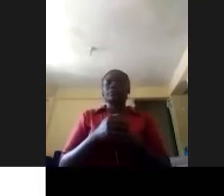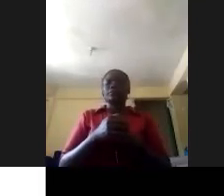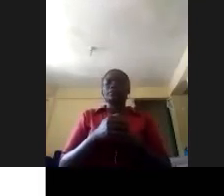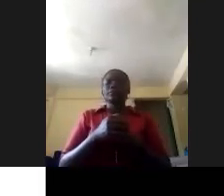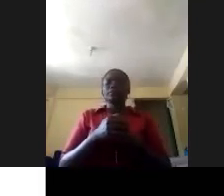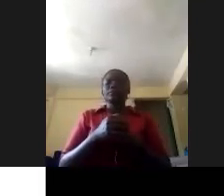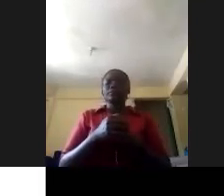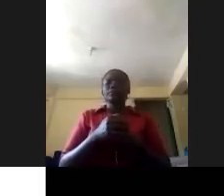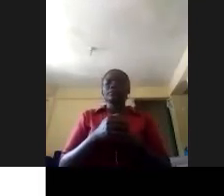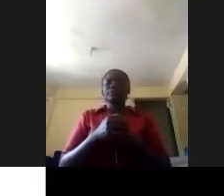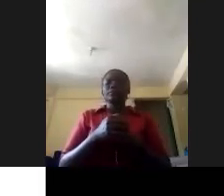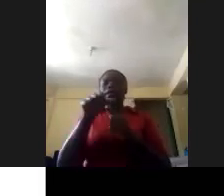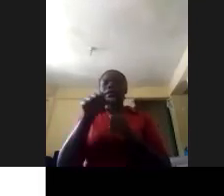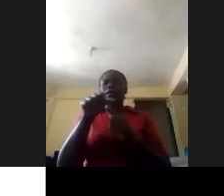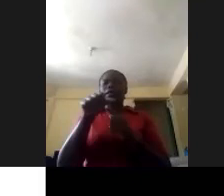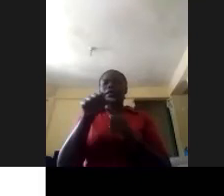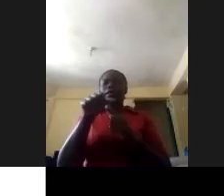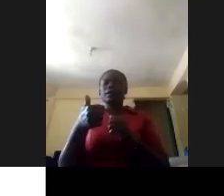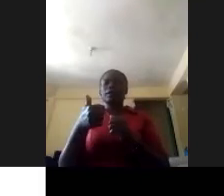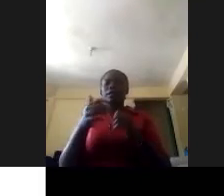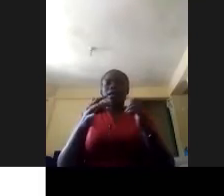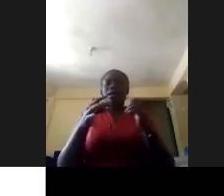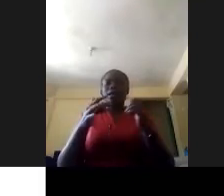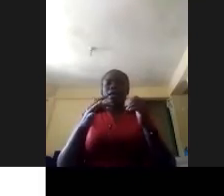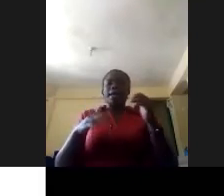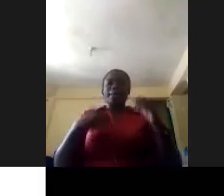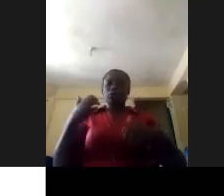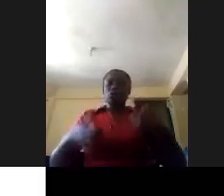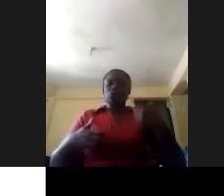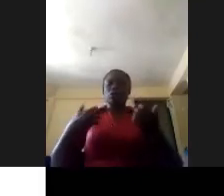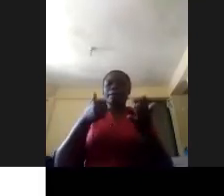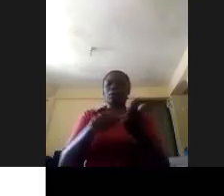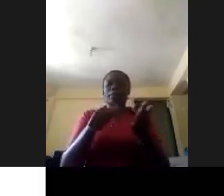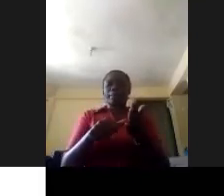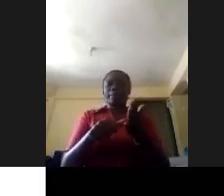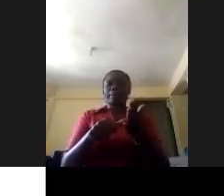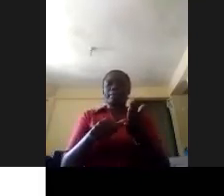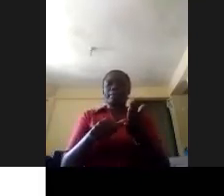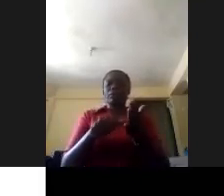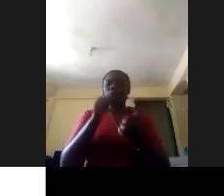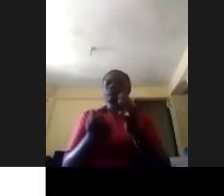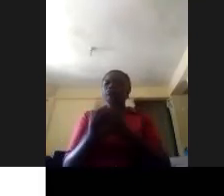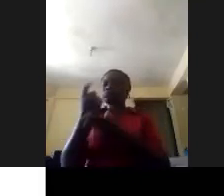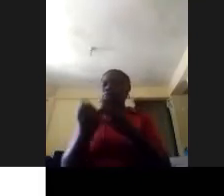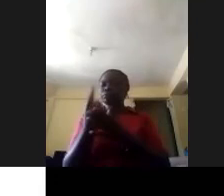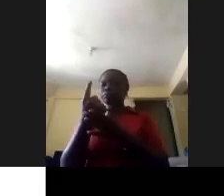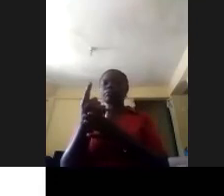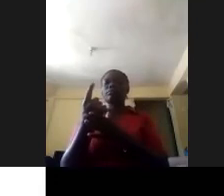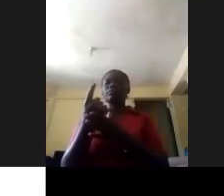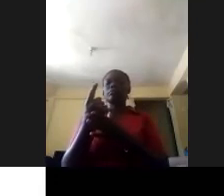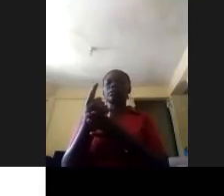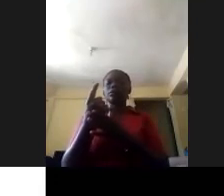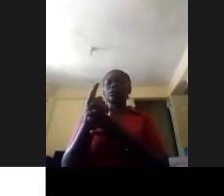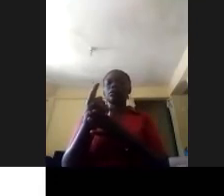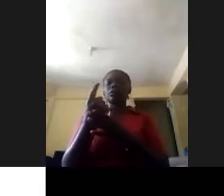And another common emotional disorder that affects emerging adults is anxiety. Yeah, we all